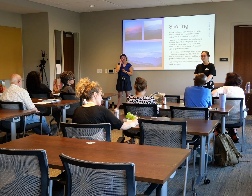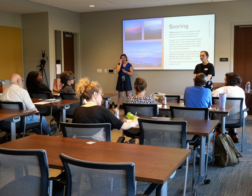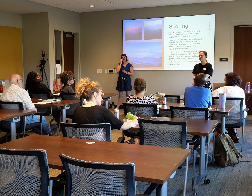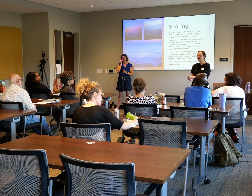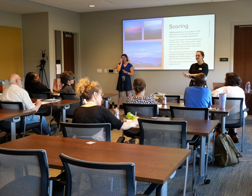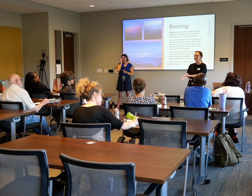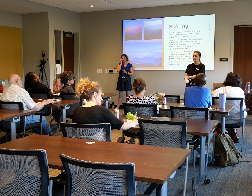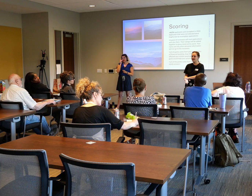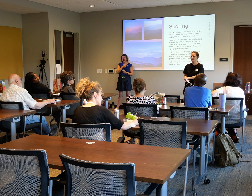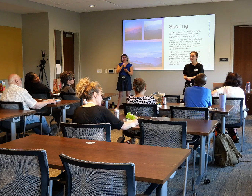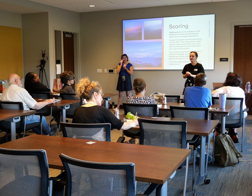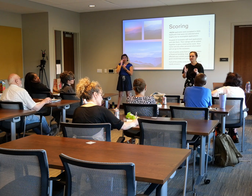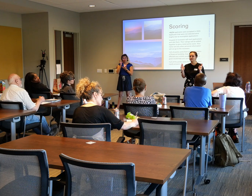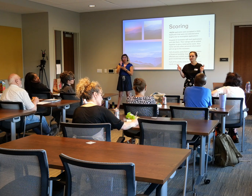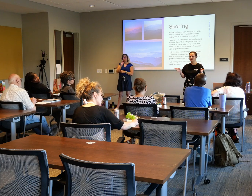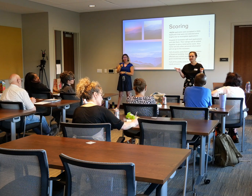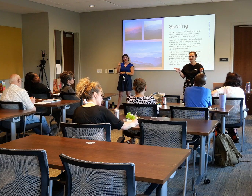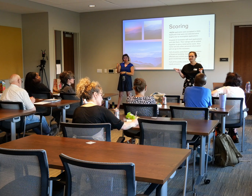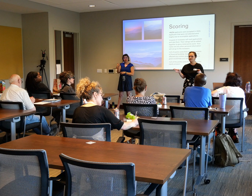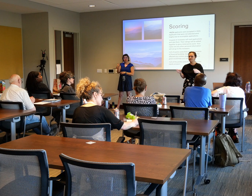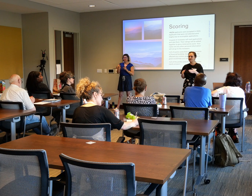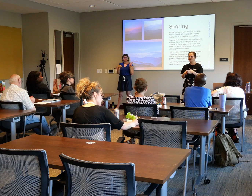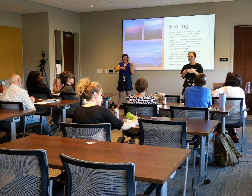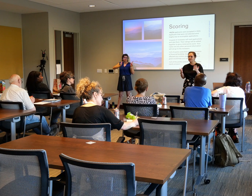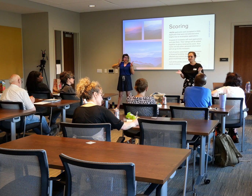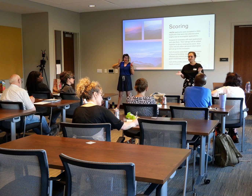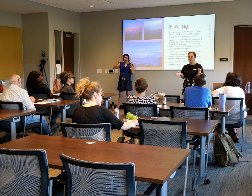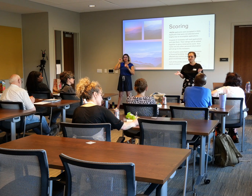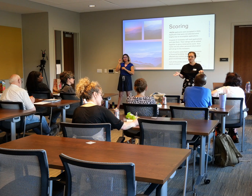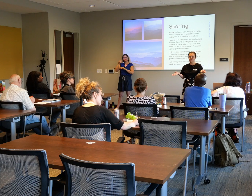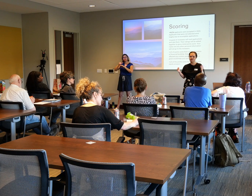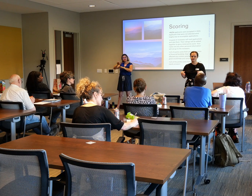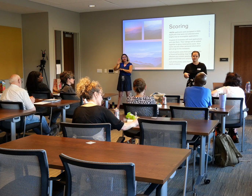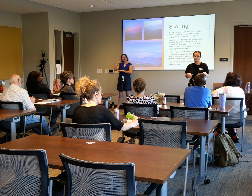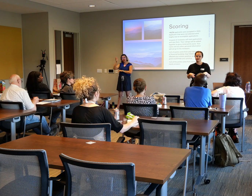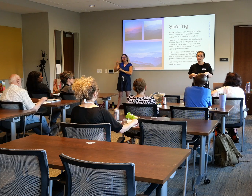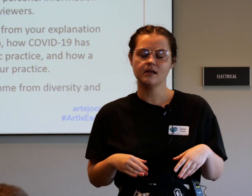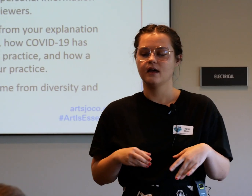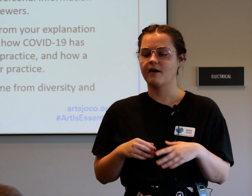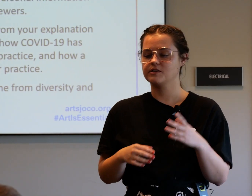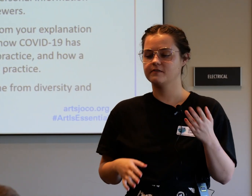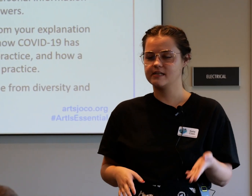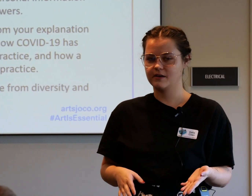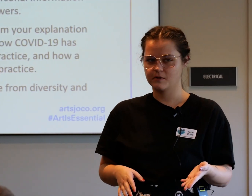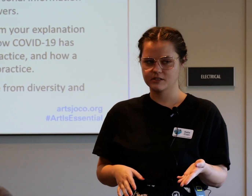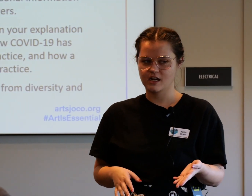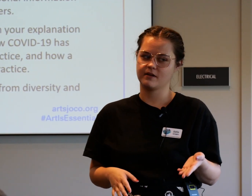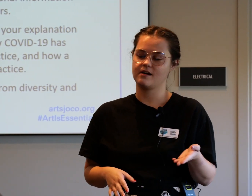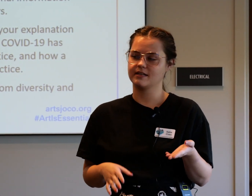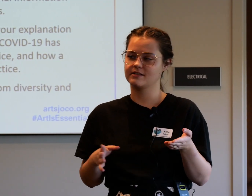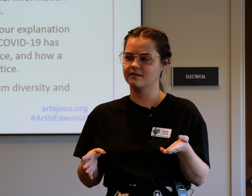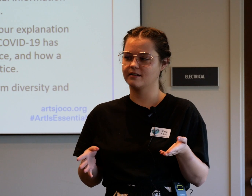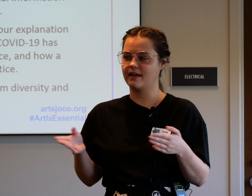I will let you know, we will send this out. We are also recording, so it will be on YouTube and our socials if you want to review. And we do have a second